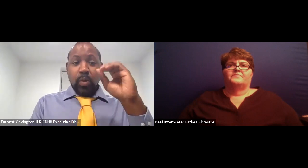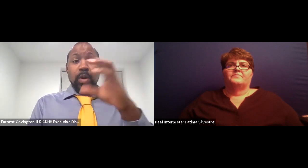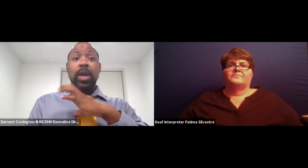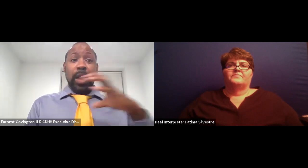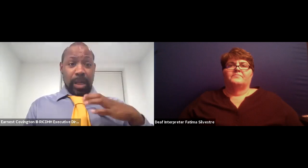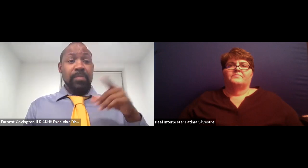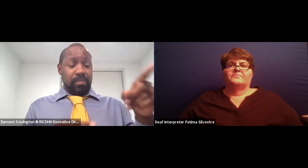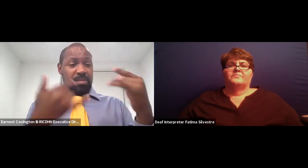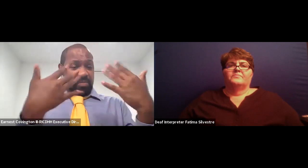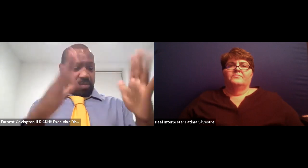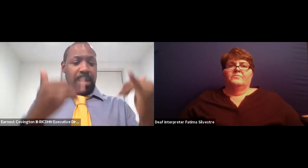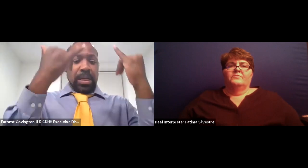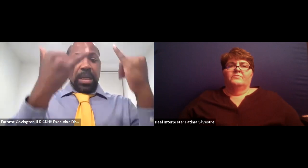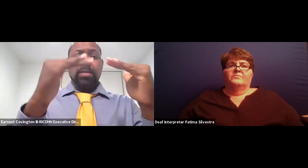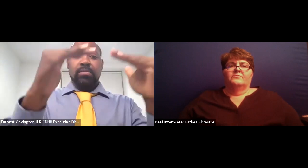Okay.